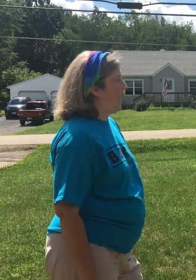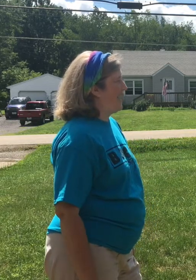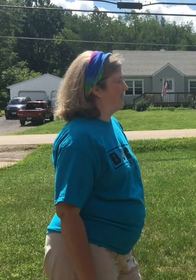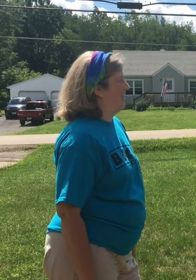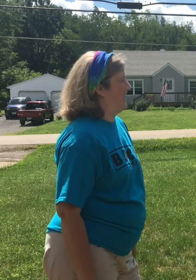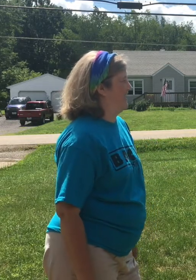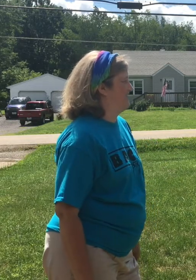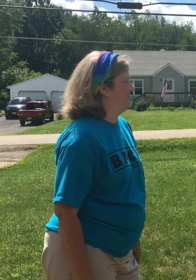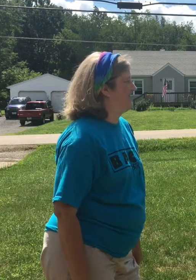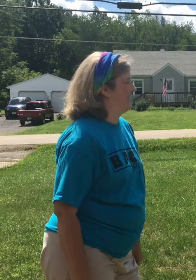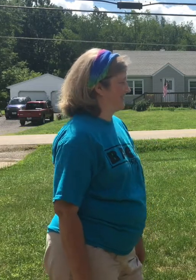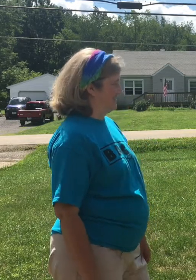quack like a duck.